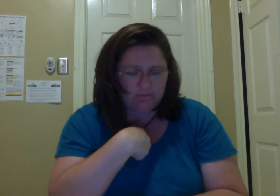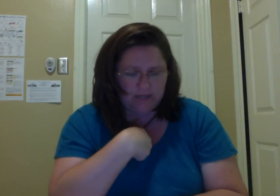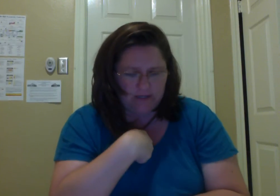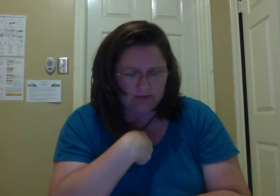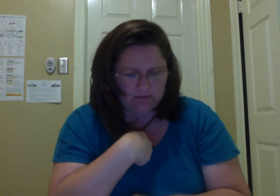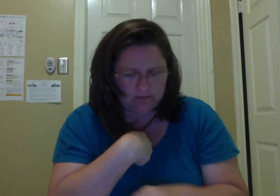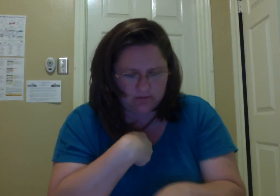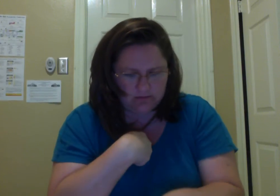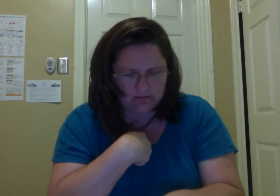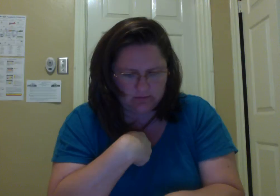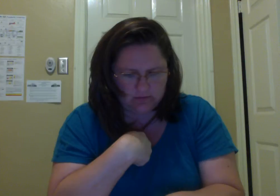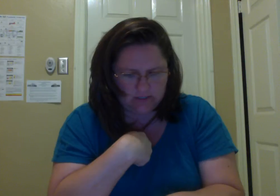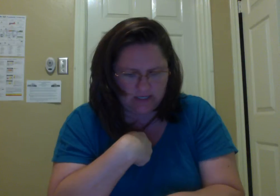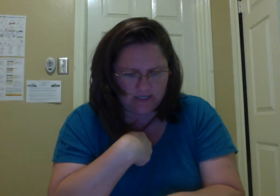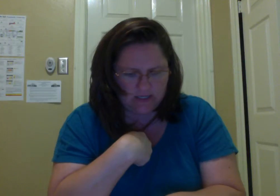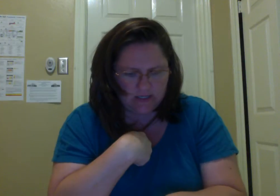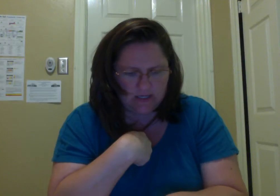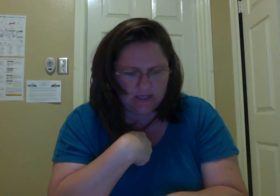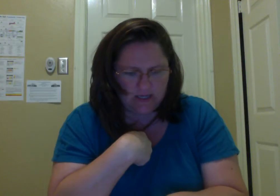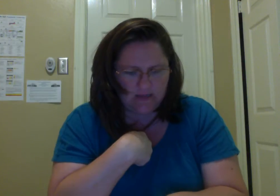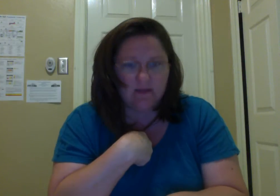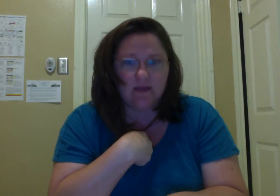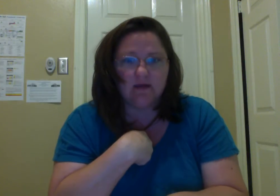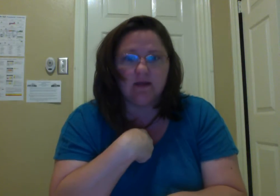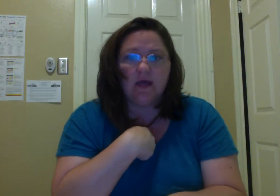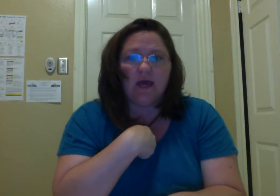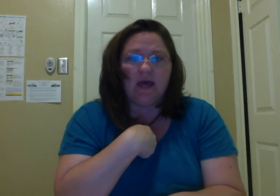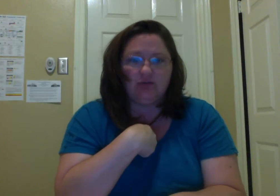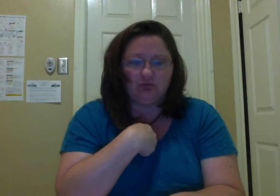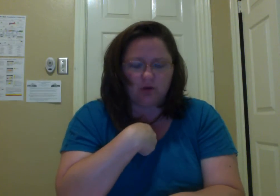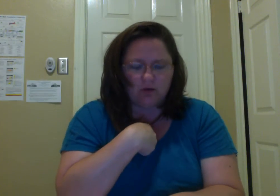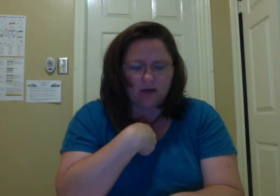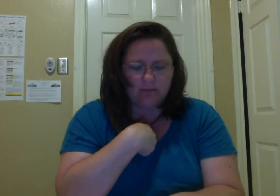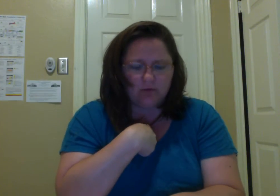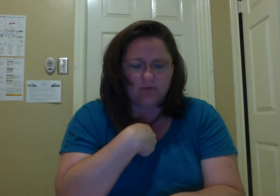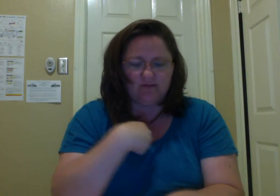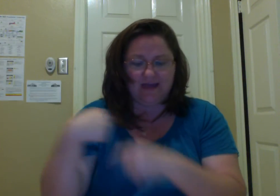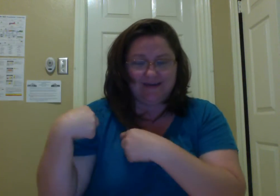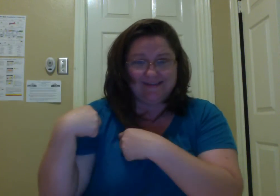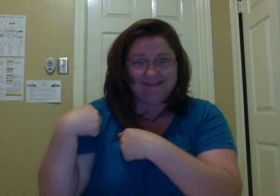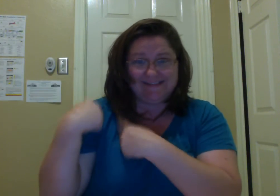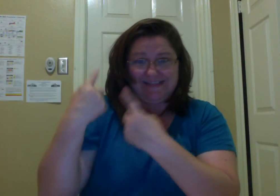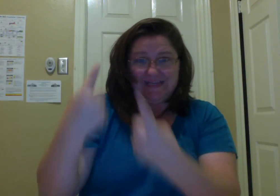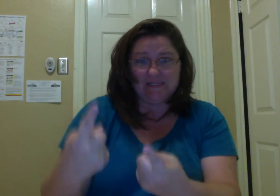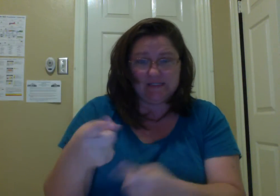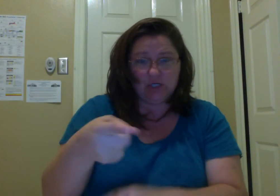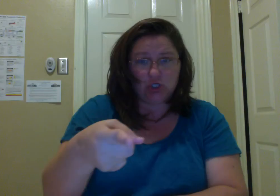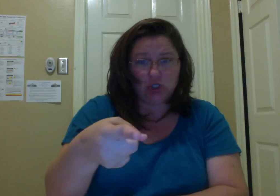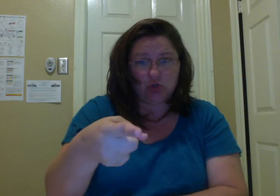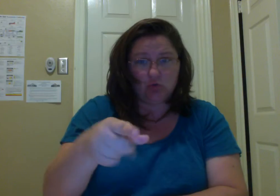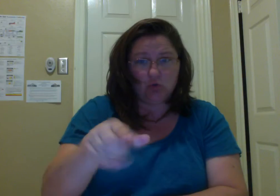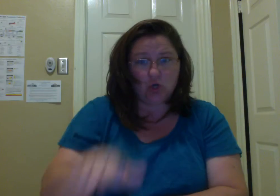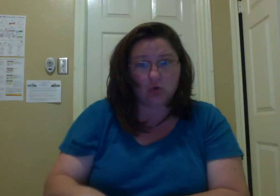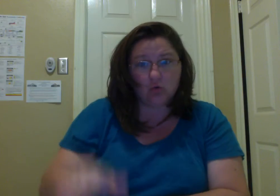me. Okay? And then as you grow up, you would sign since you